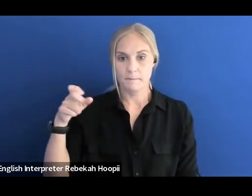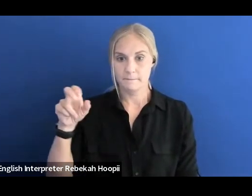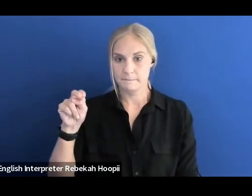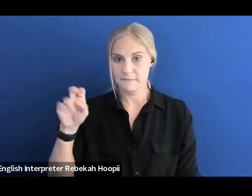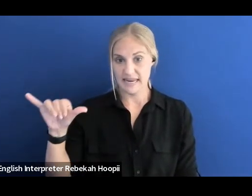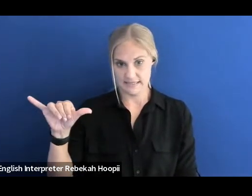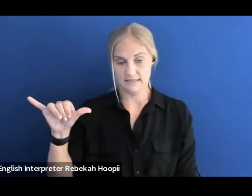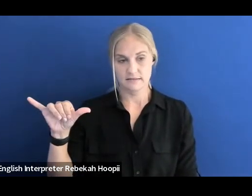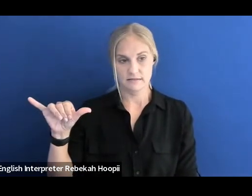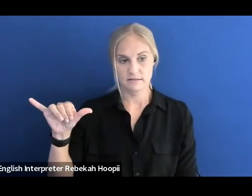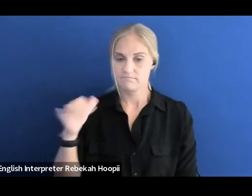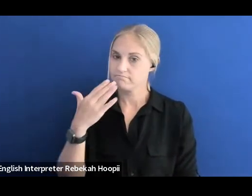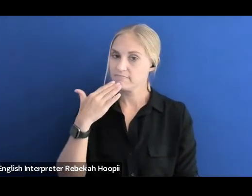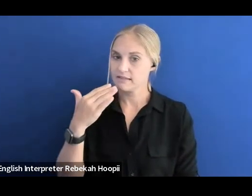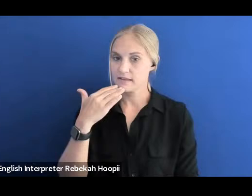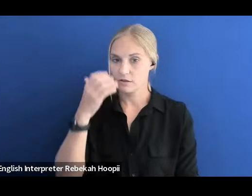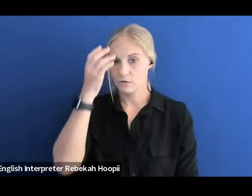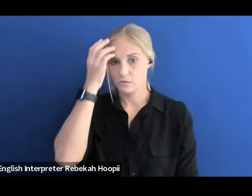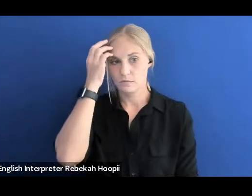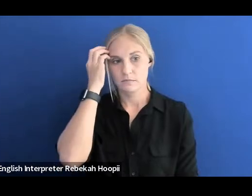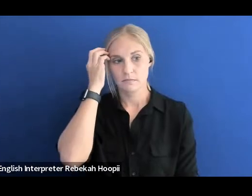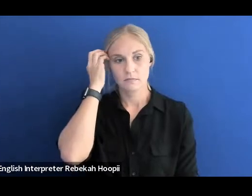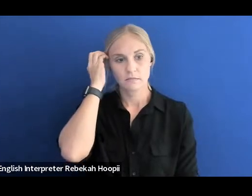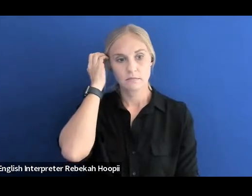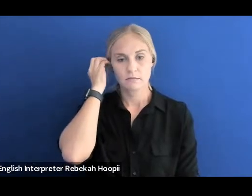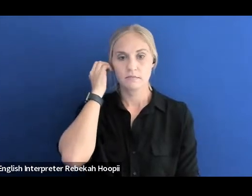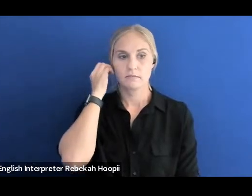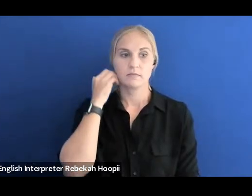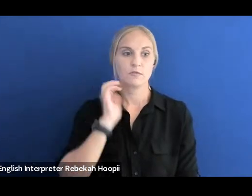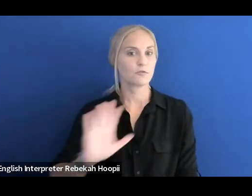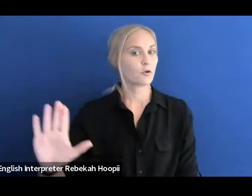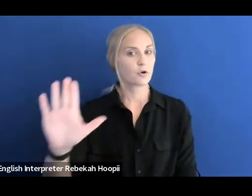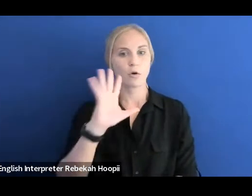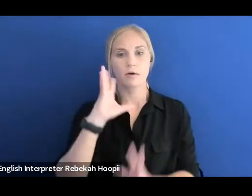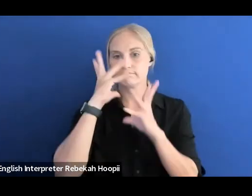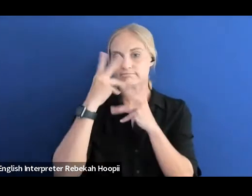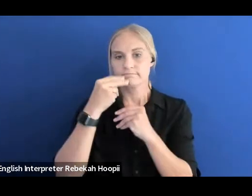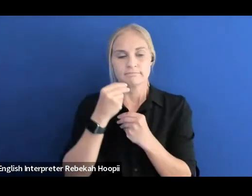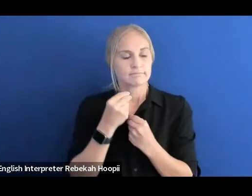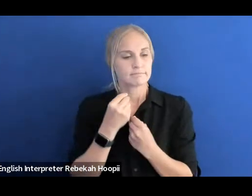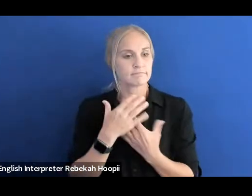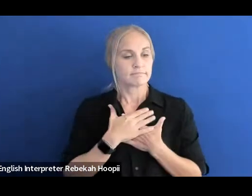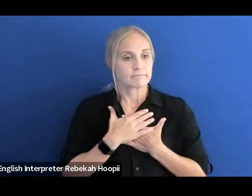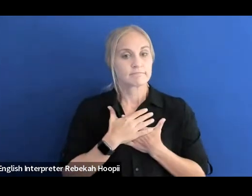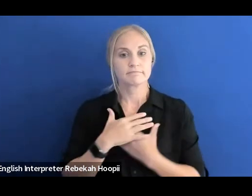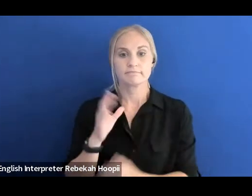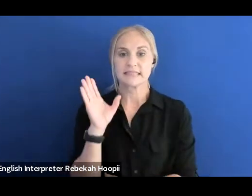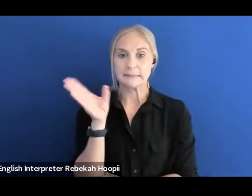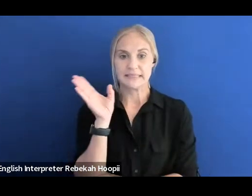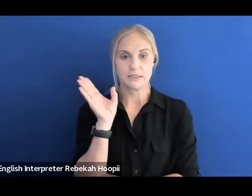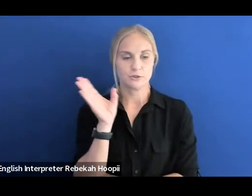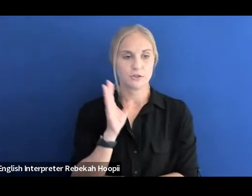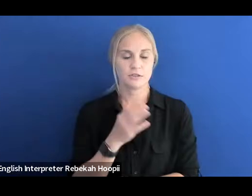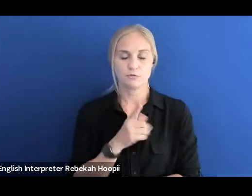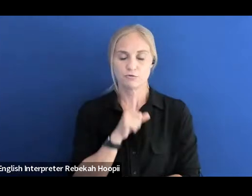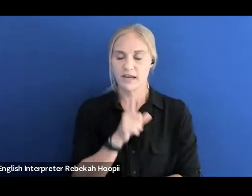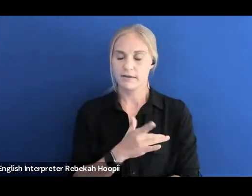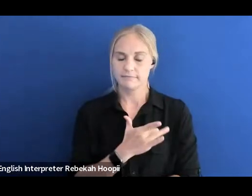T-O-M-P-E-N-N-Y, and thank you for all of your fine speeches. Very, very